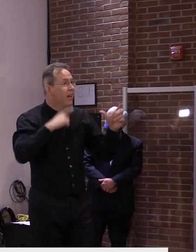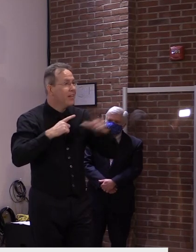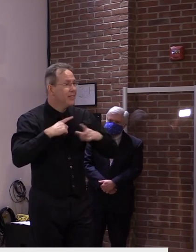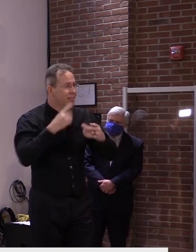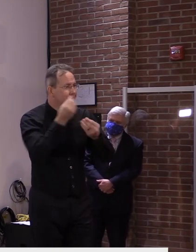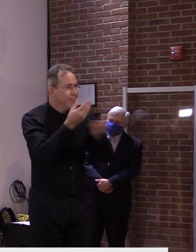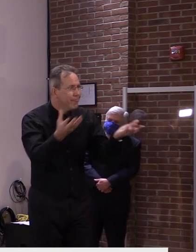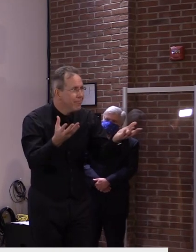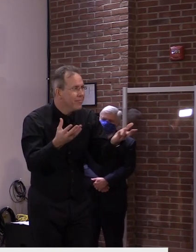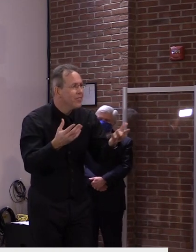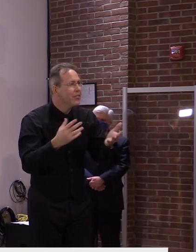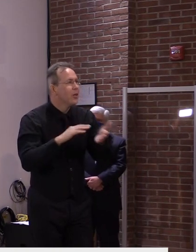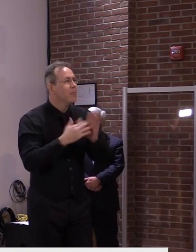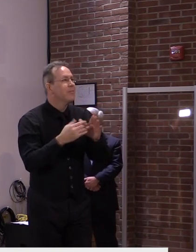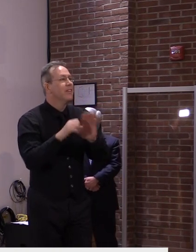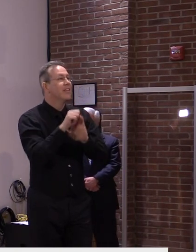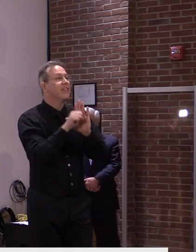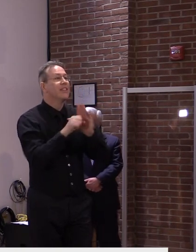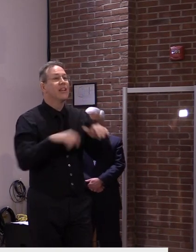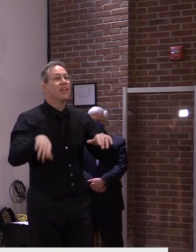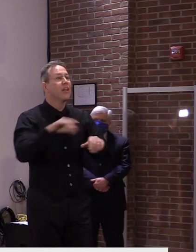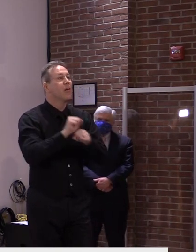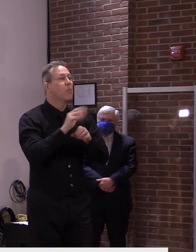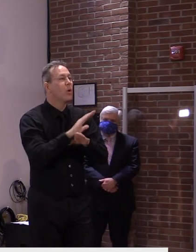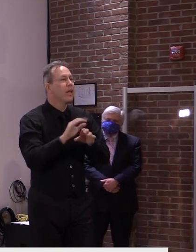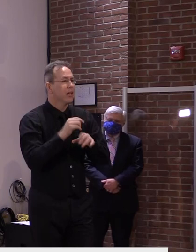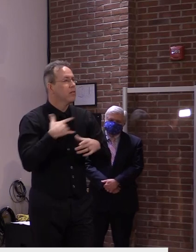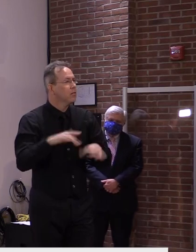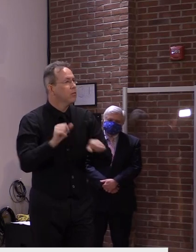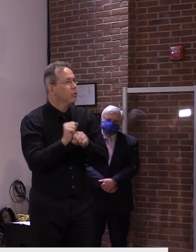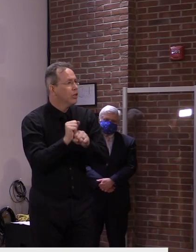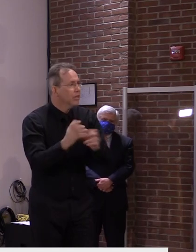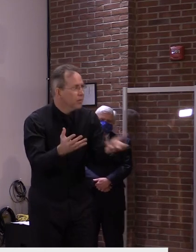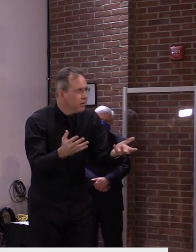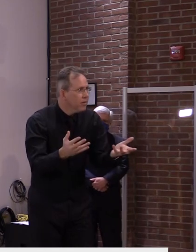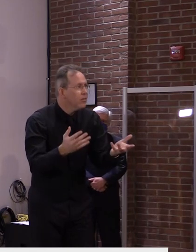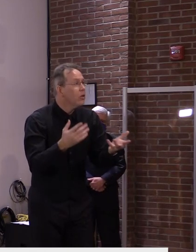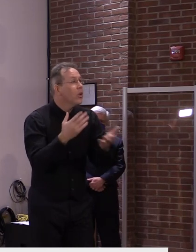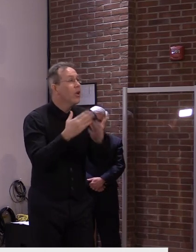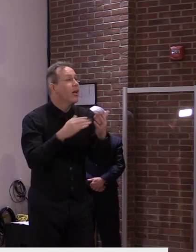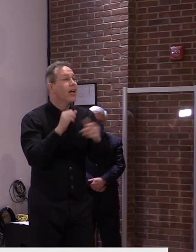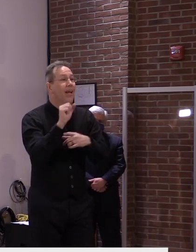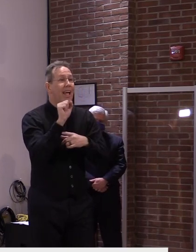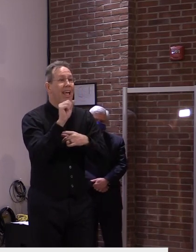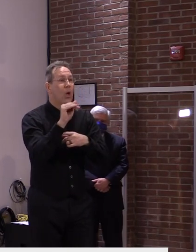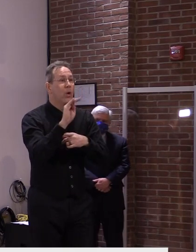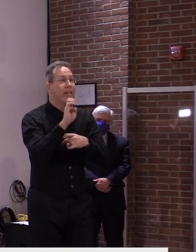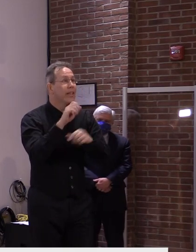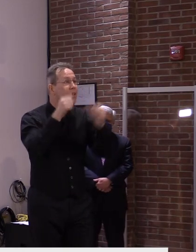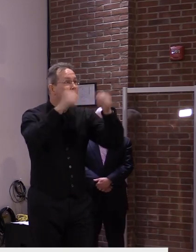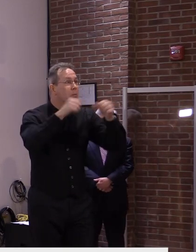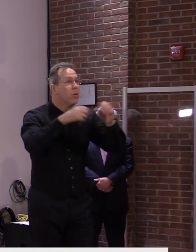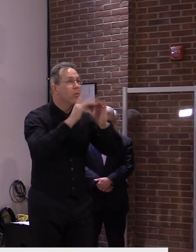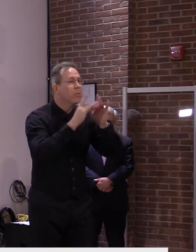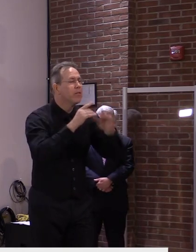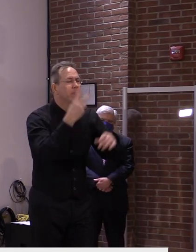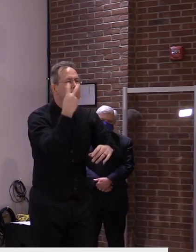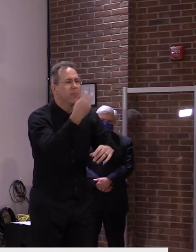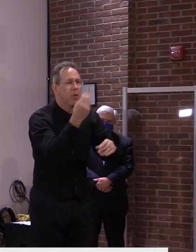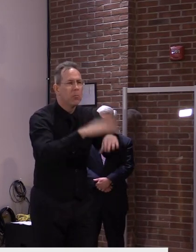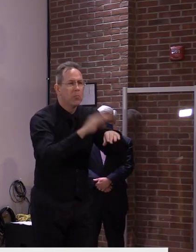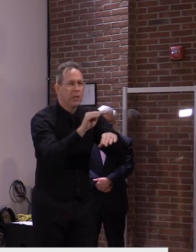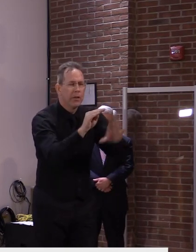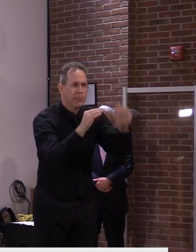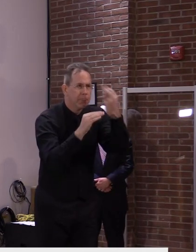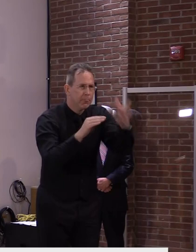many who are. So I don't know if they'll be able to get all that information to you on Monday. That may be a problematic.